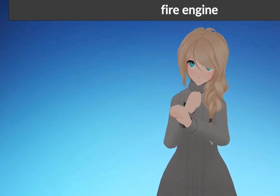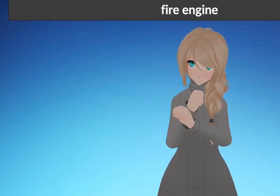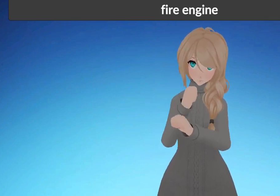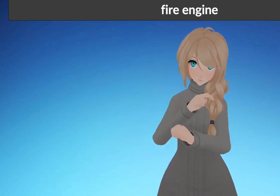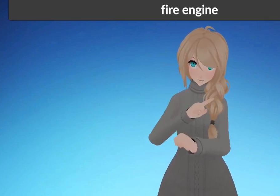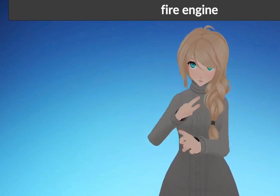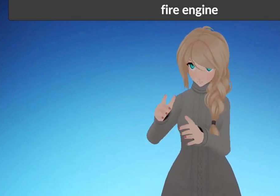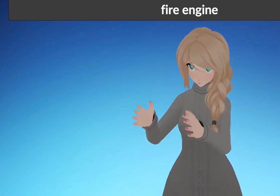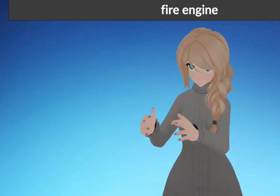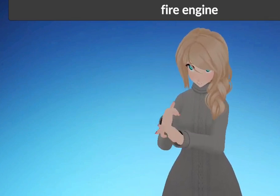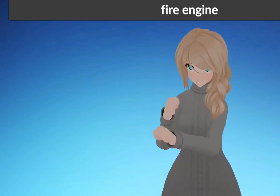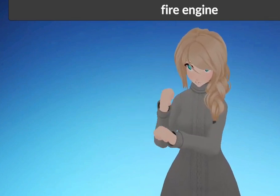Yeah, because the machine